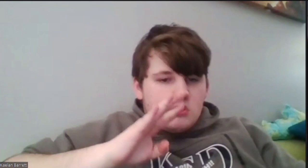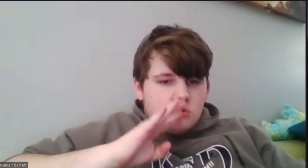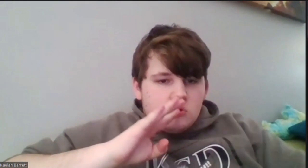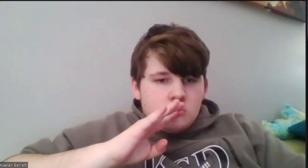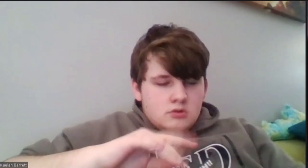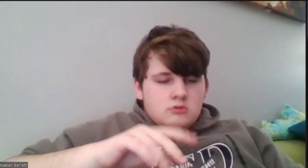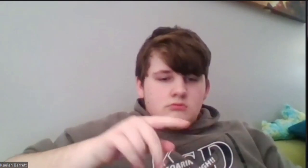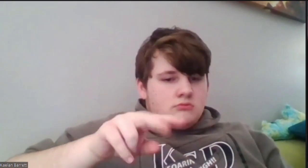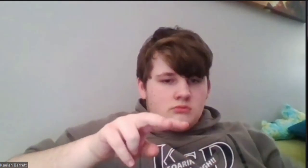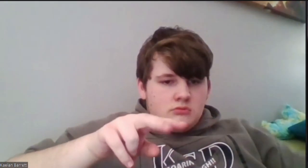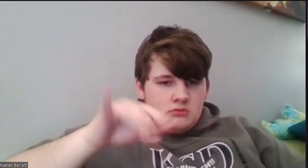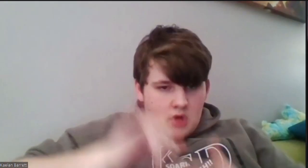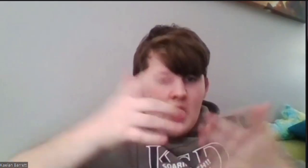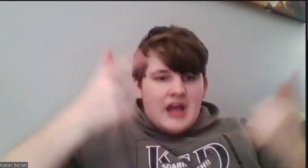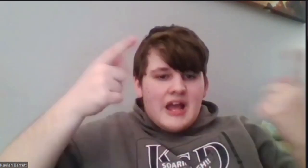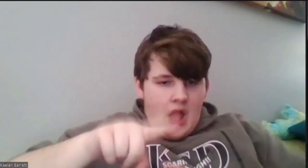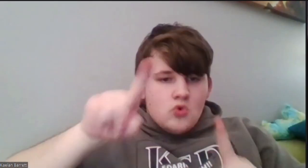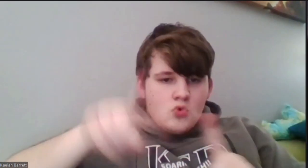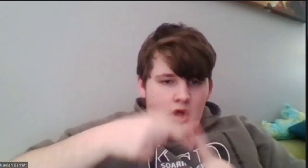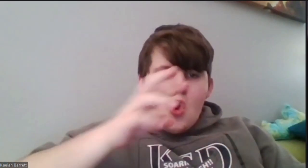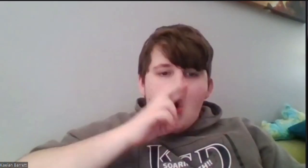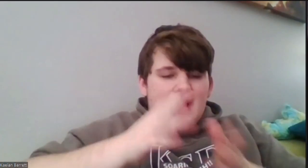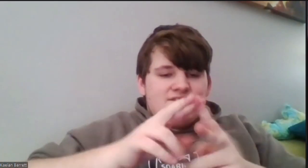Well, the ghost shows up and finally speaks.